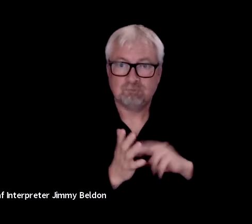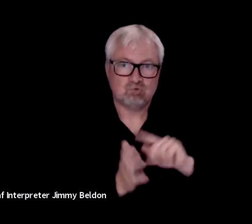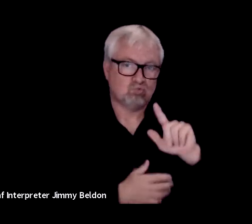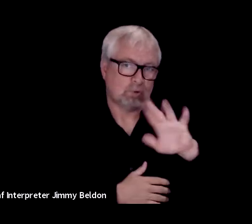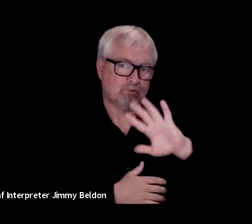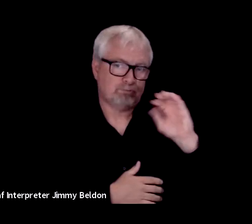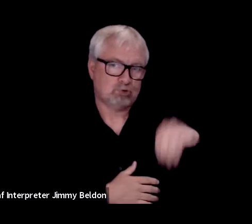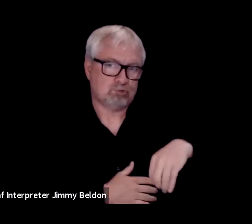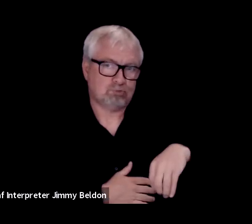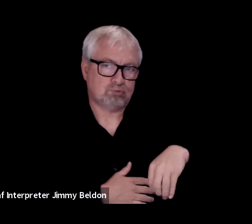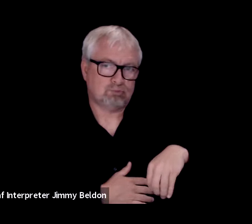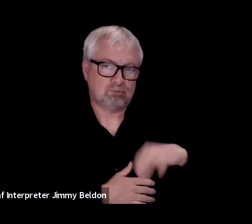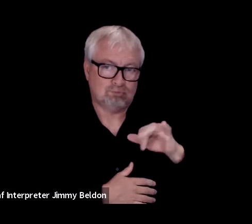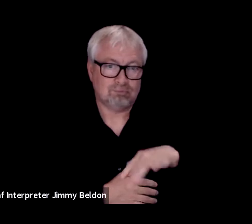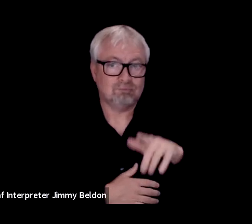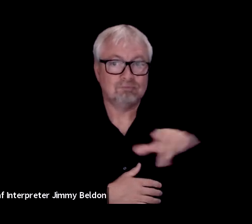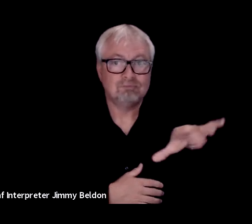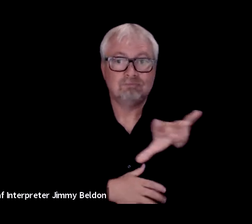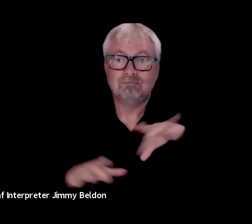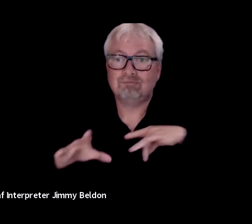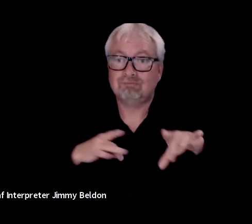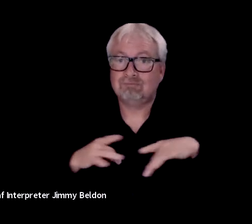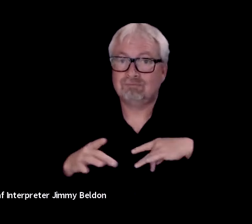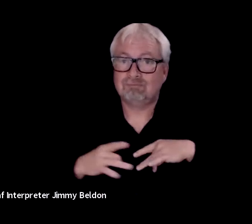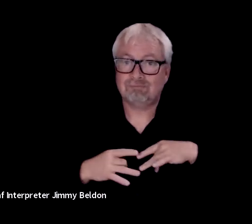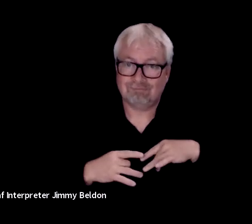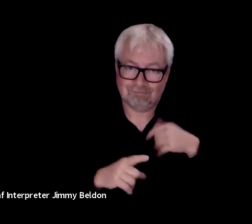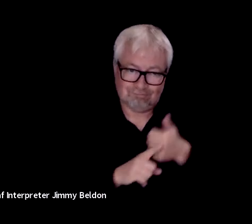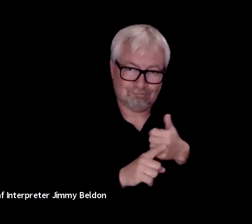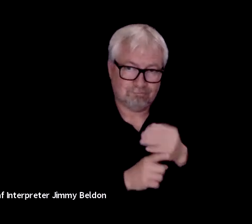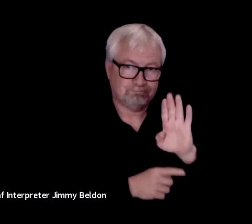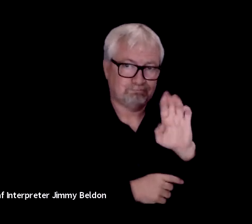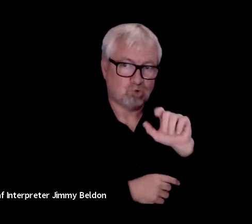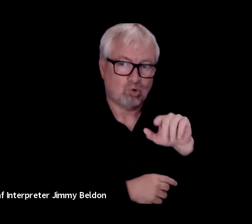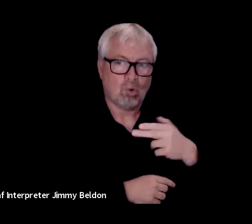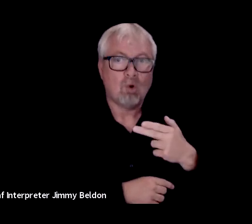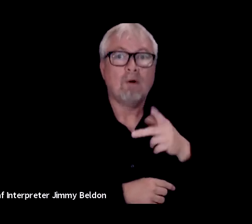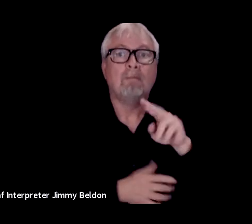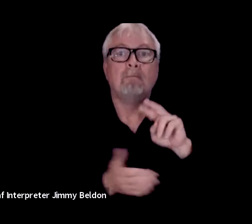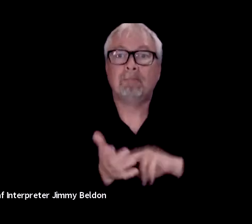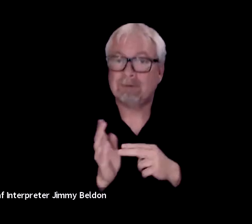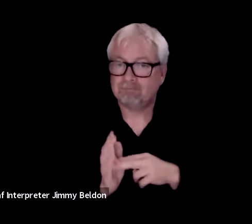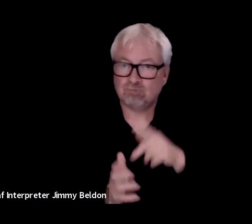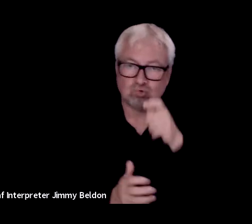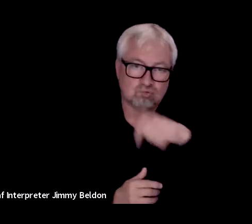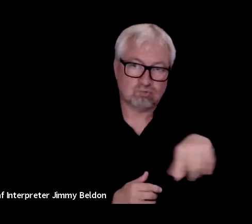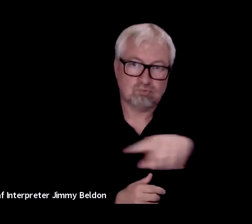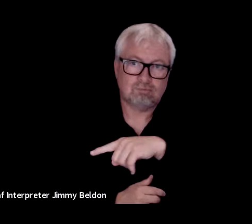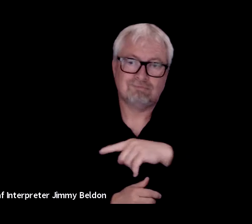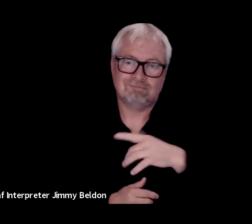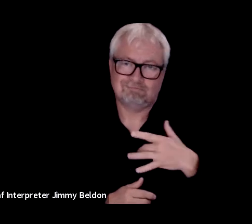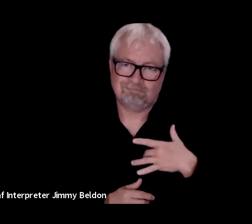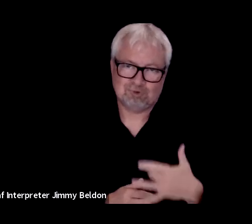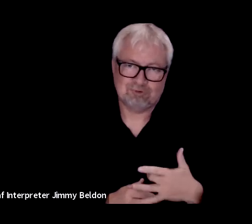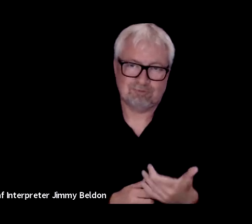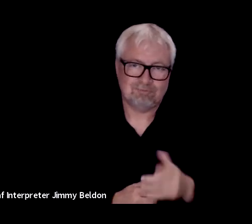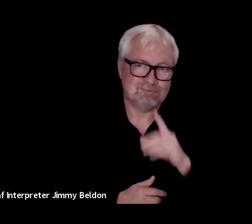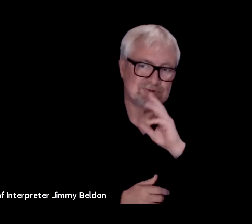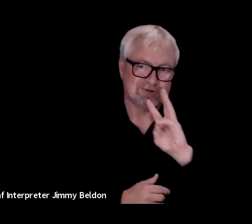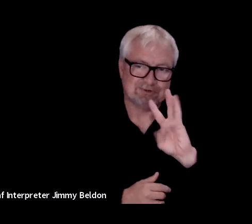people over the age of 65, which probably reflects a couple of things, both the Delta